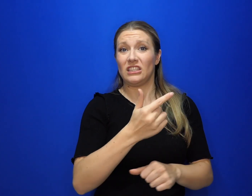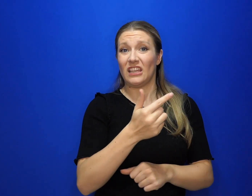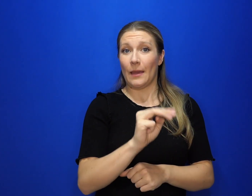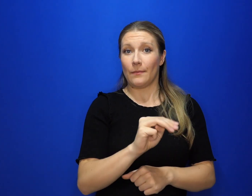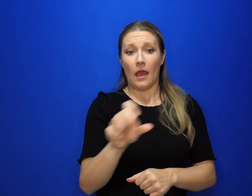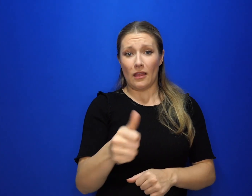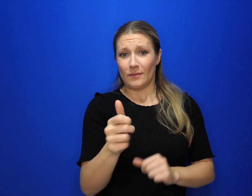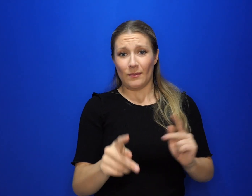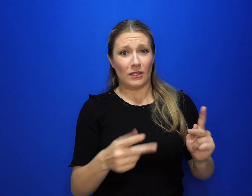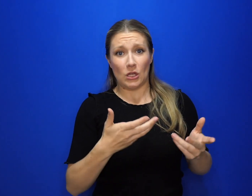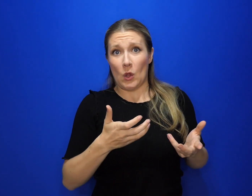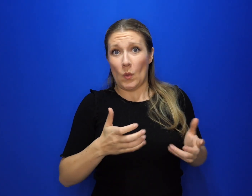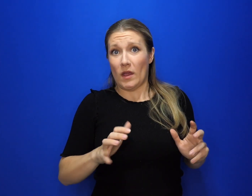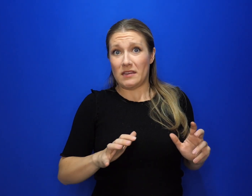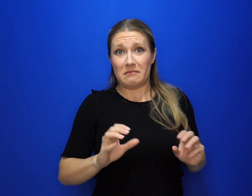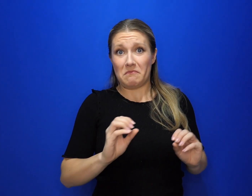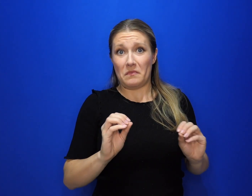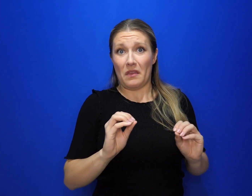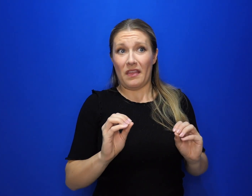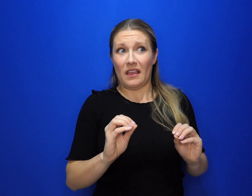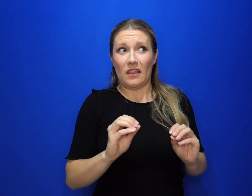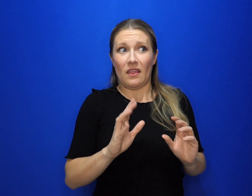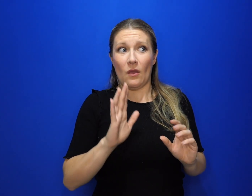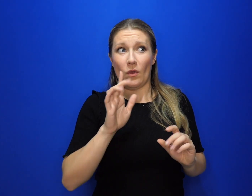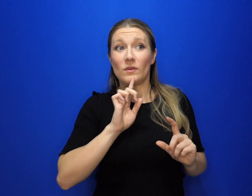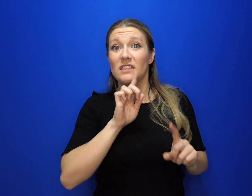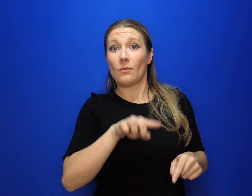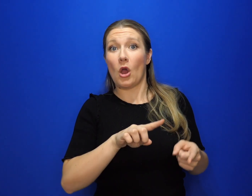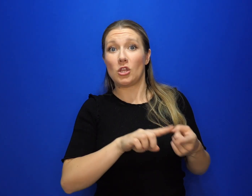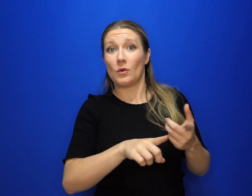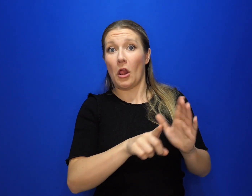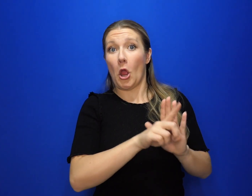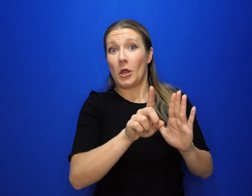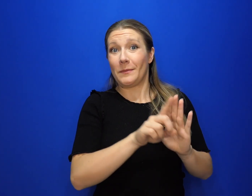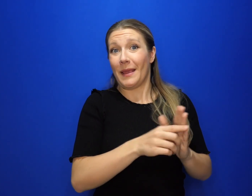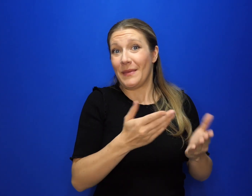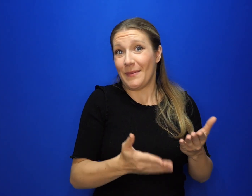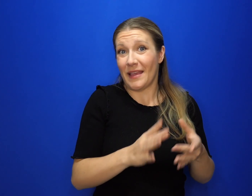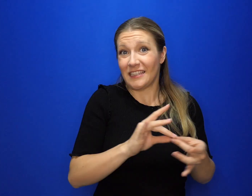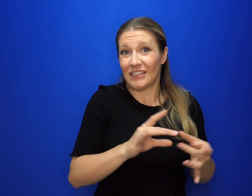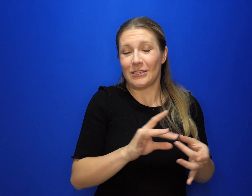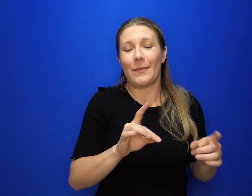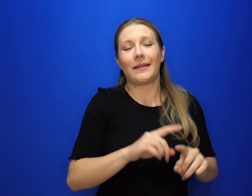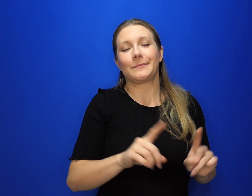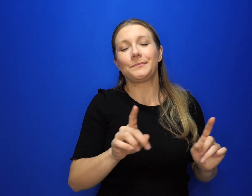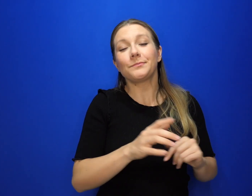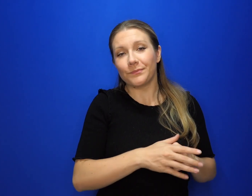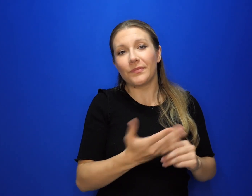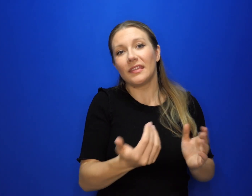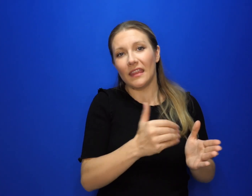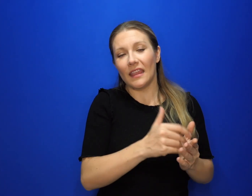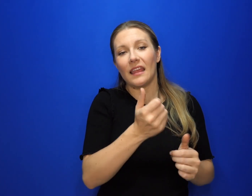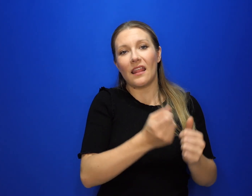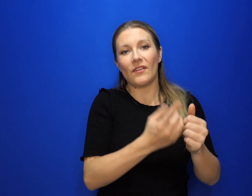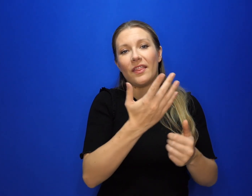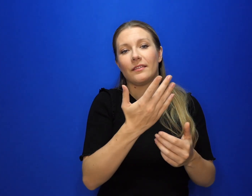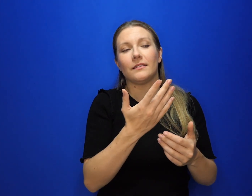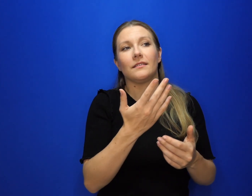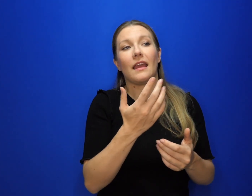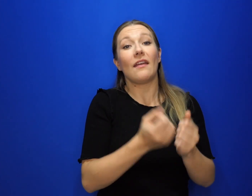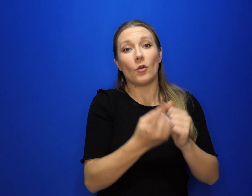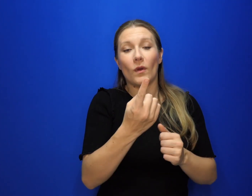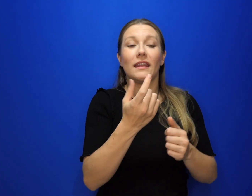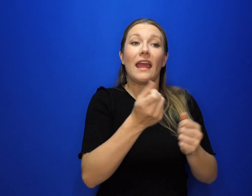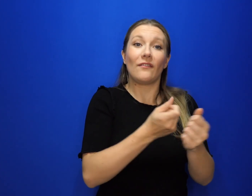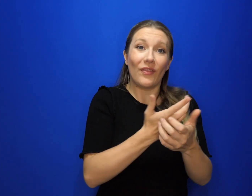CGM data. Others don't want to do anything other than just respond to an alert message. So again, everything is very